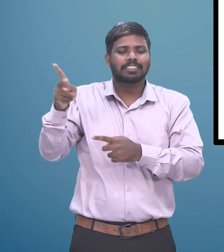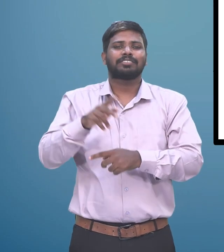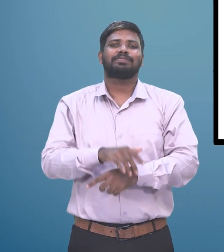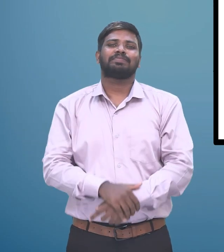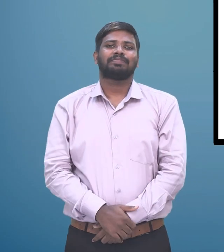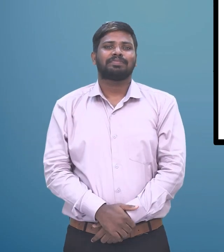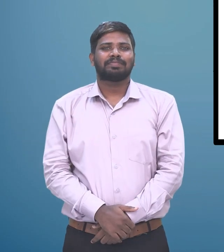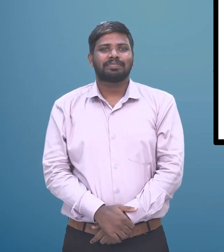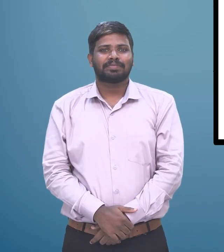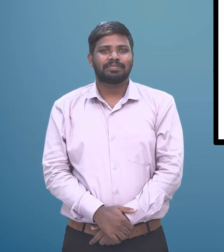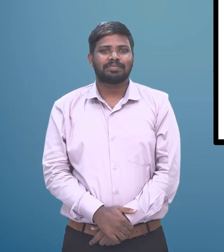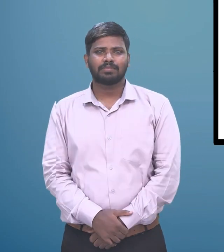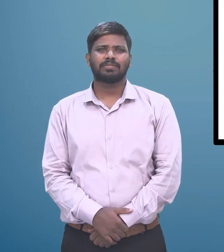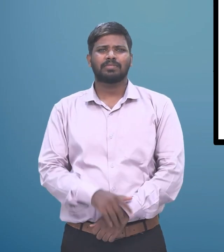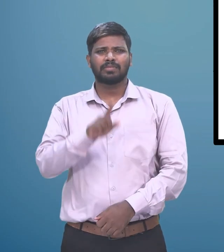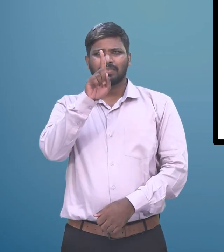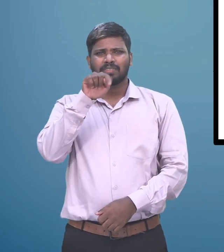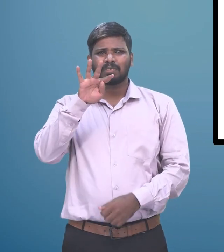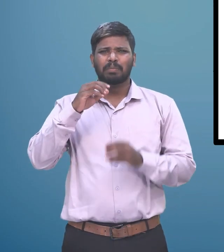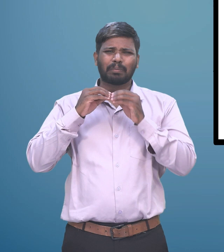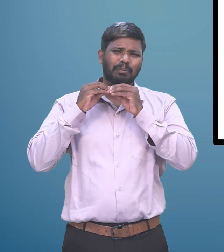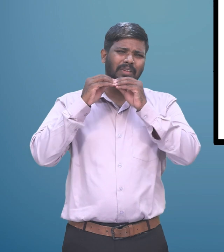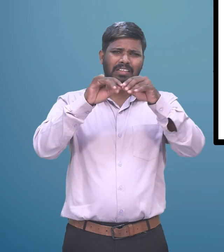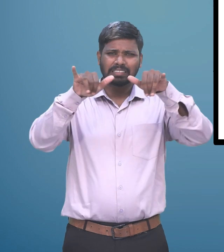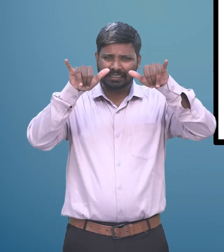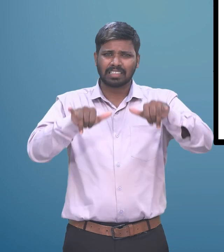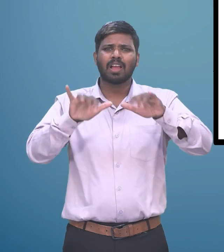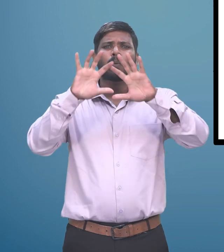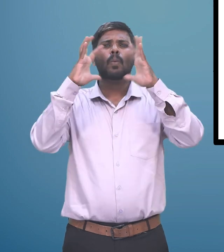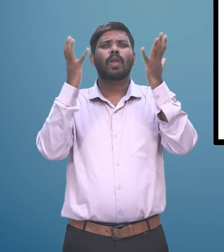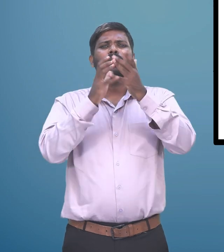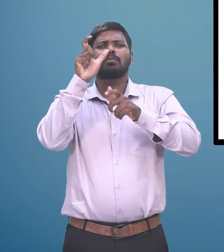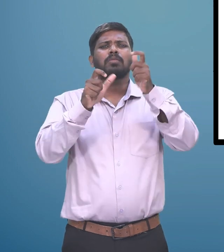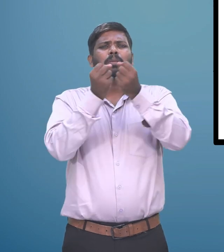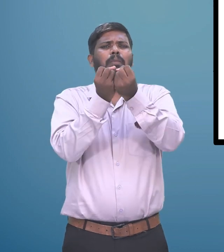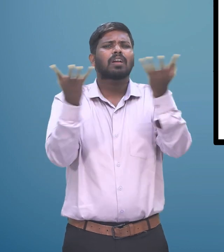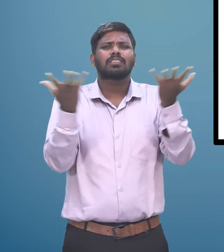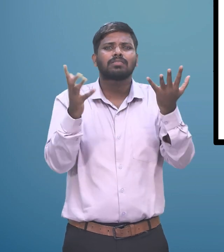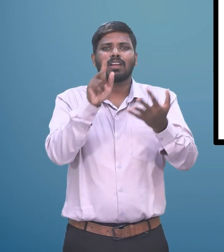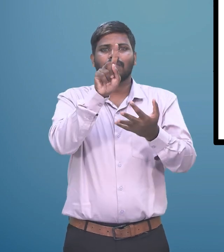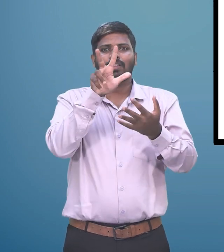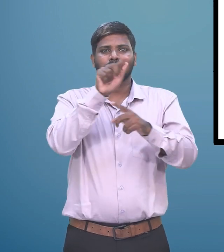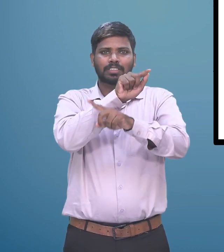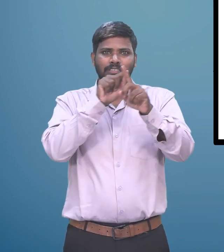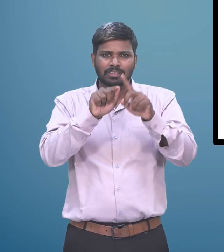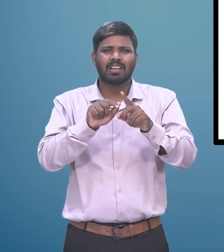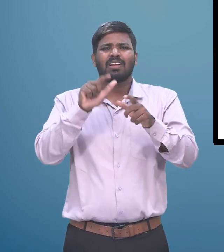country. With over 1.4 billion inhabitants, that is about 18% of the world's